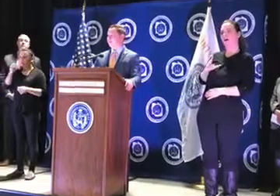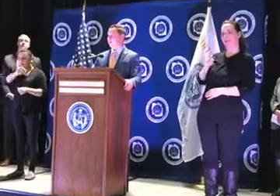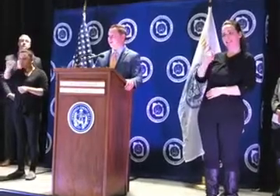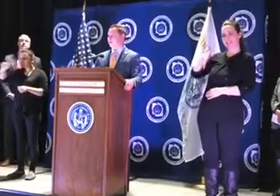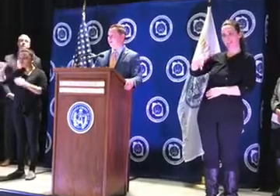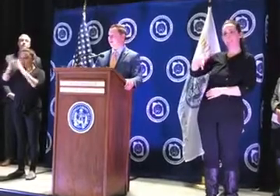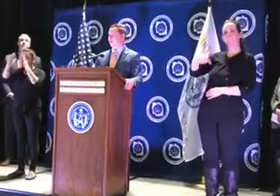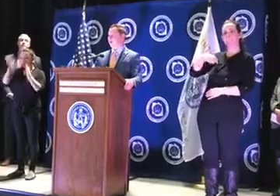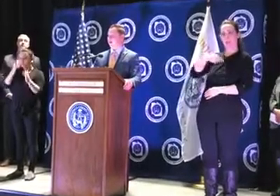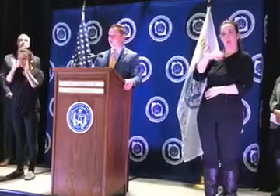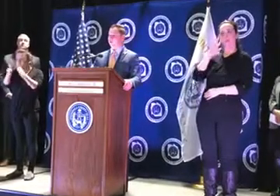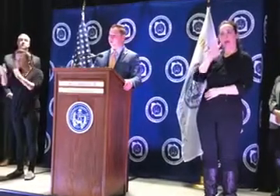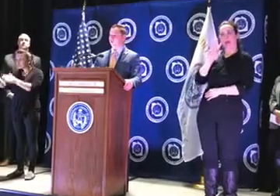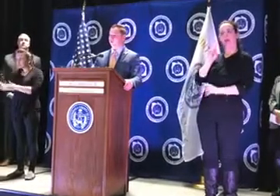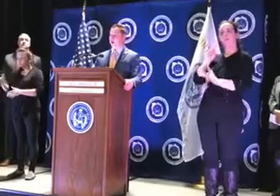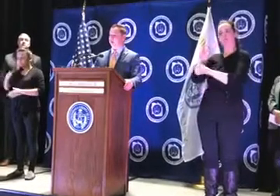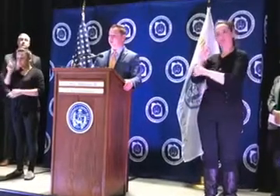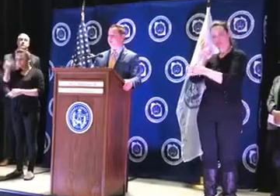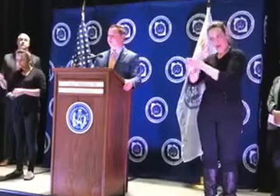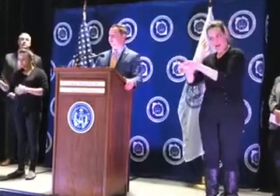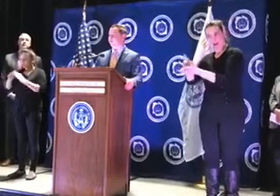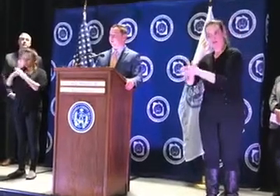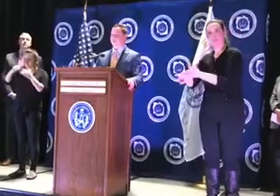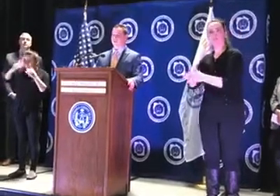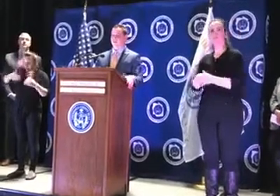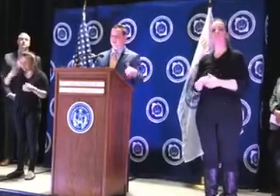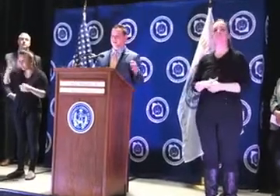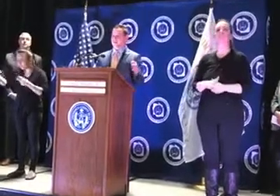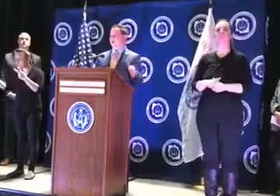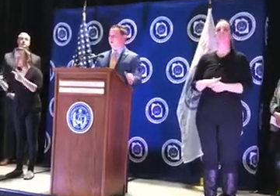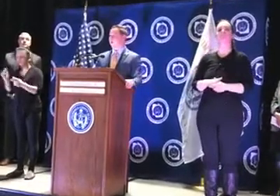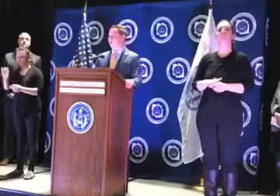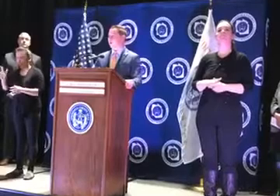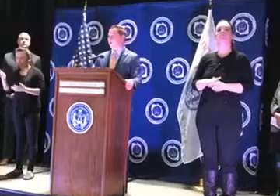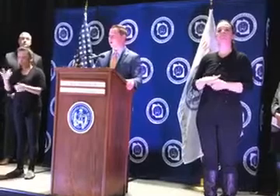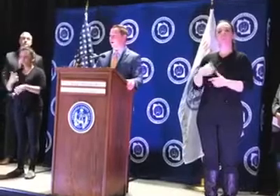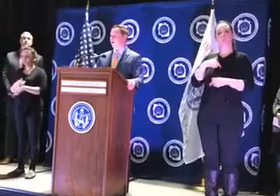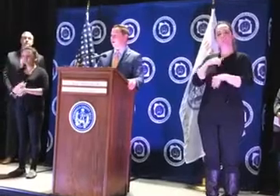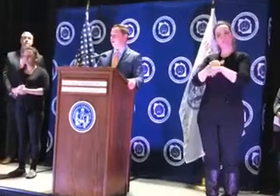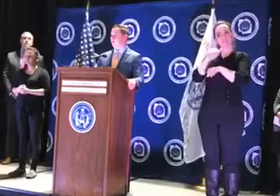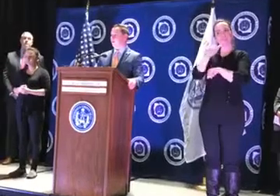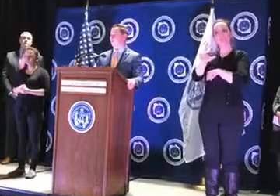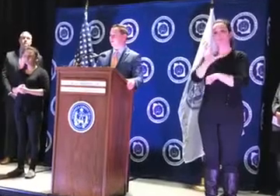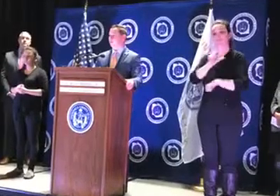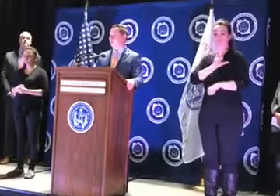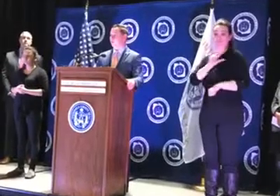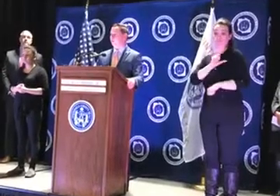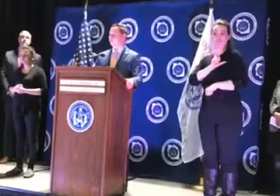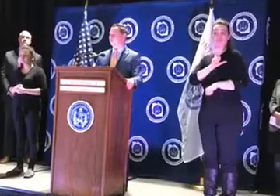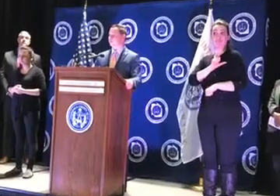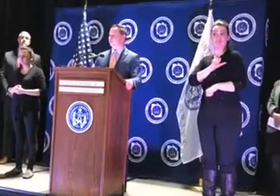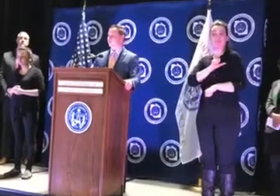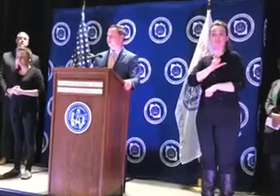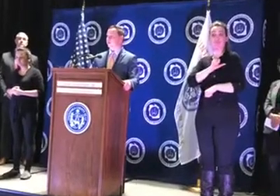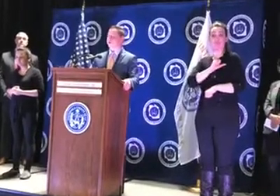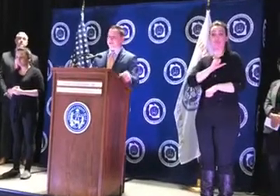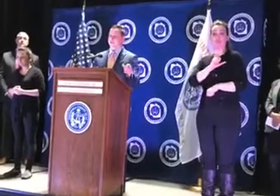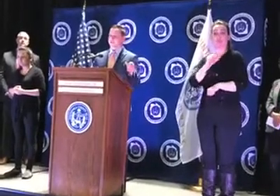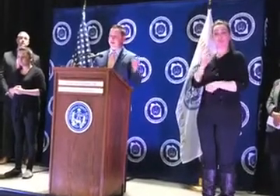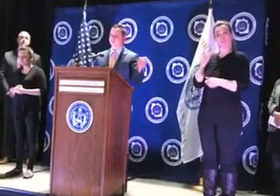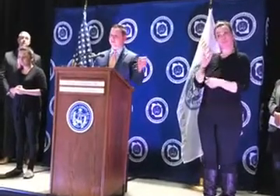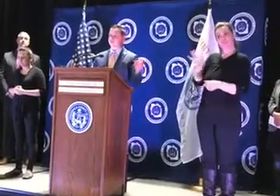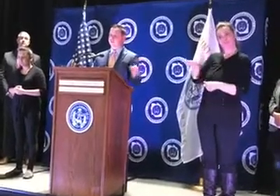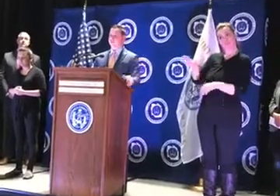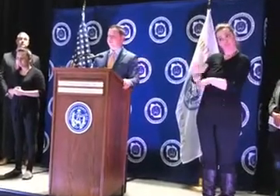compliance, that we want to send a message, we're going to send out our partners to go break those things up,